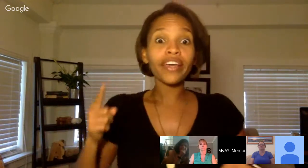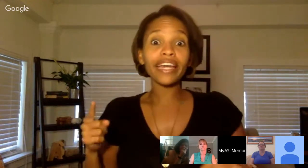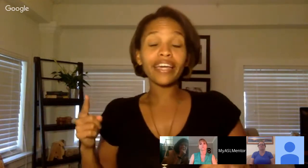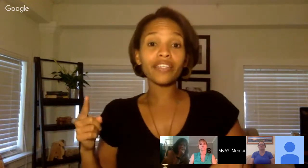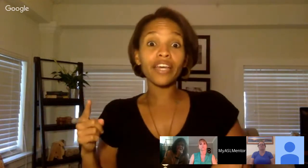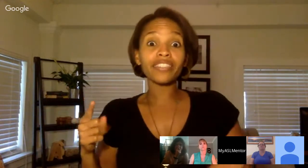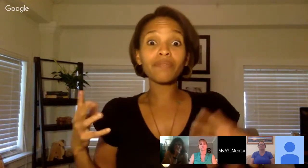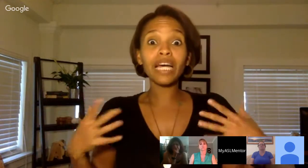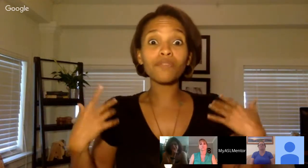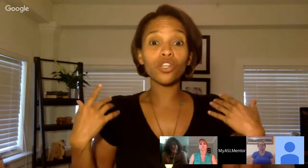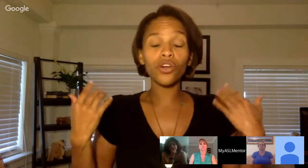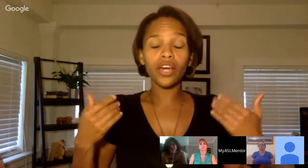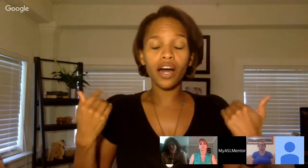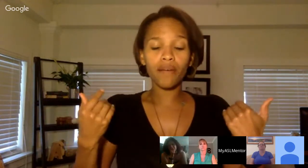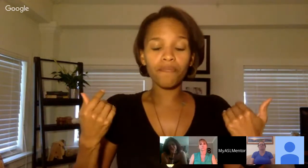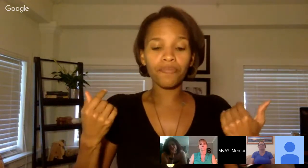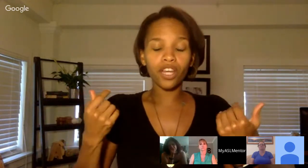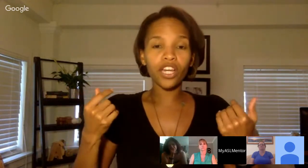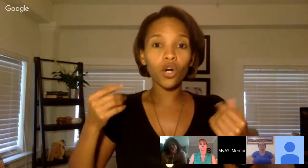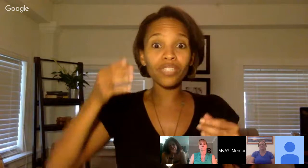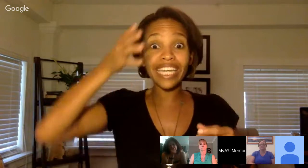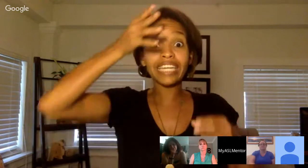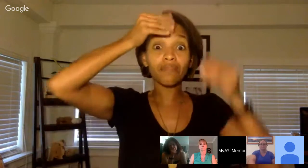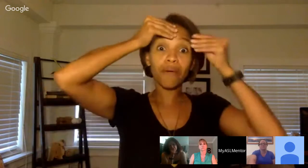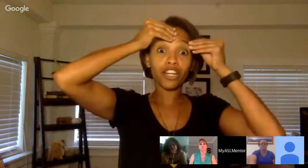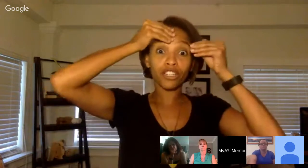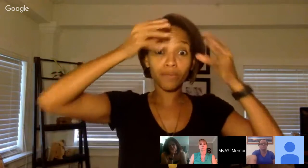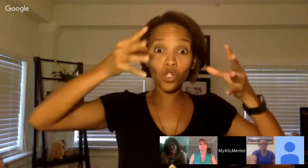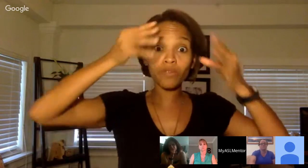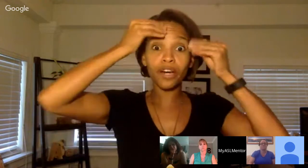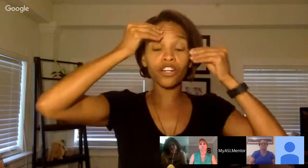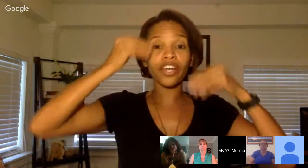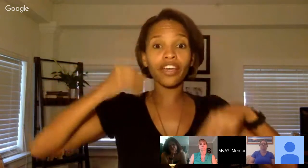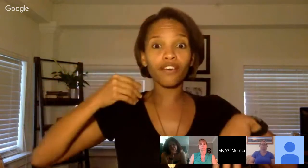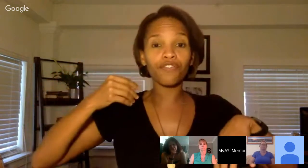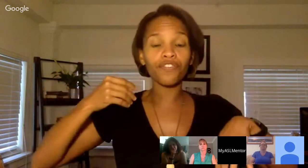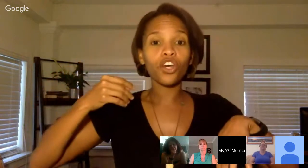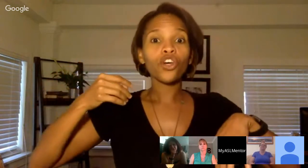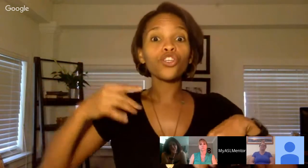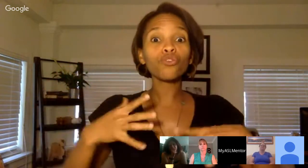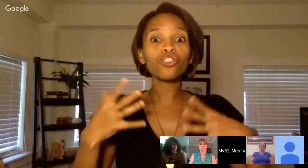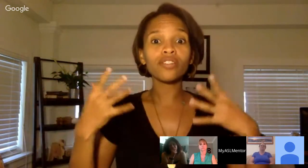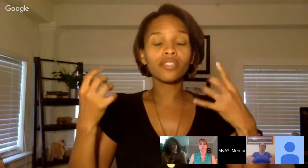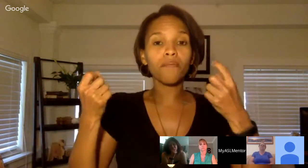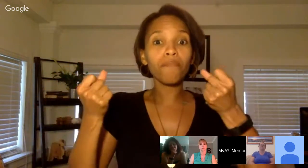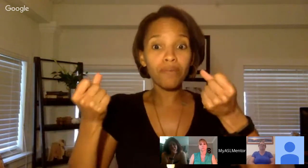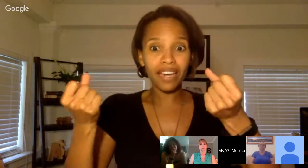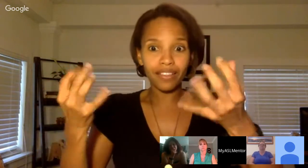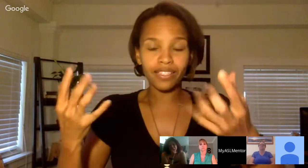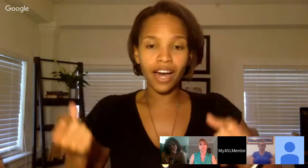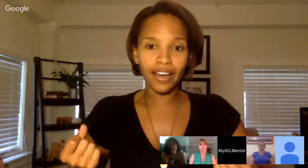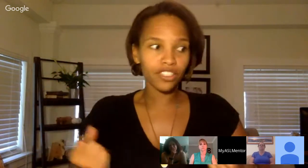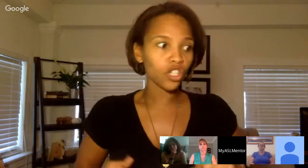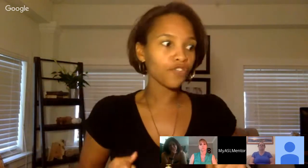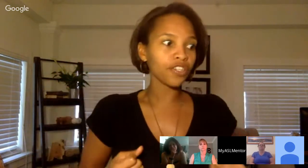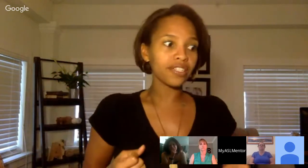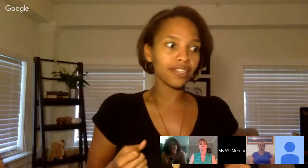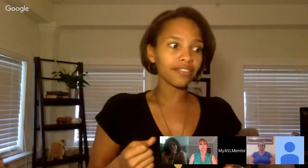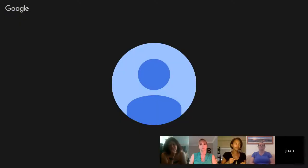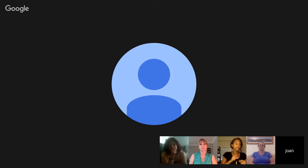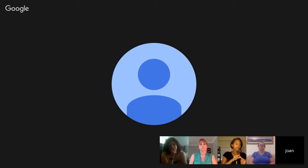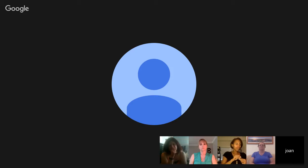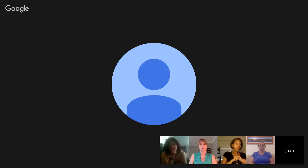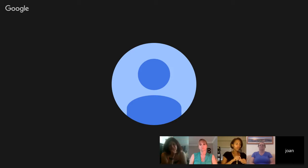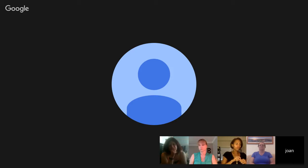wrong. It sometimes goes in better, absorbed better if you just mimic the sign. So